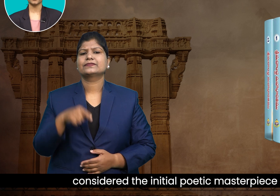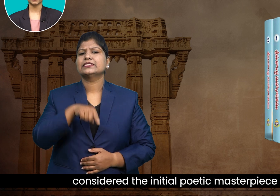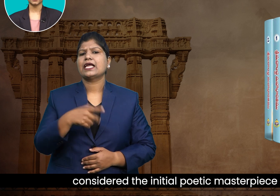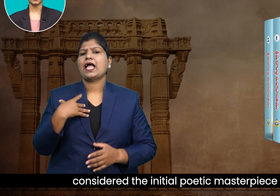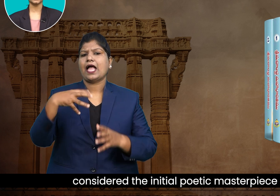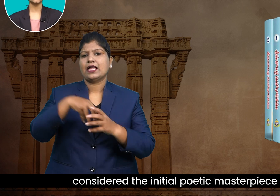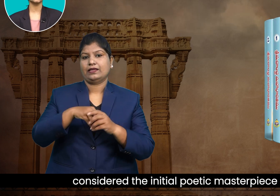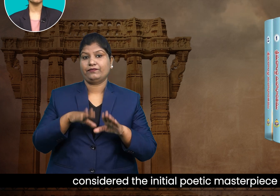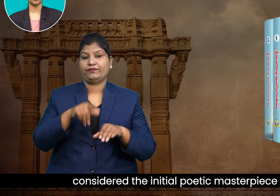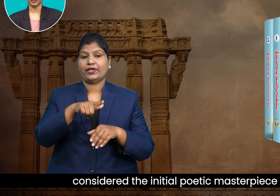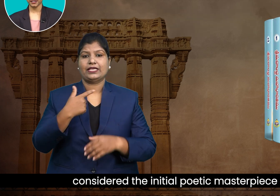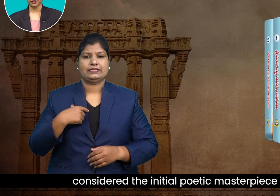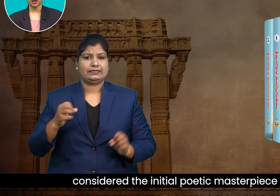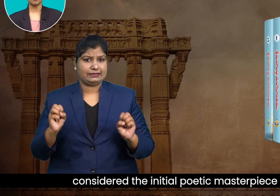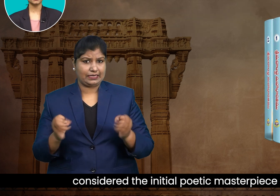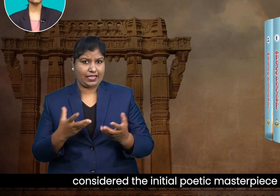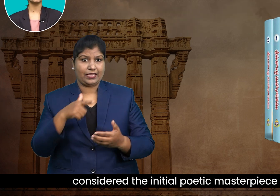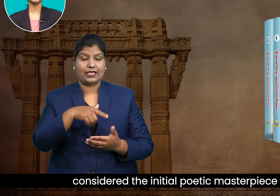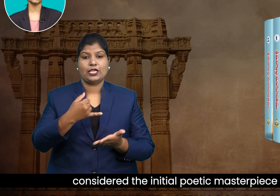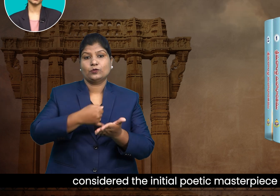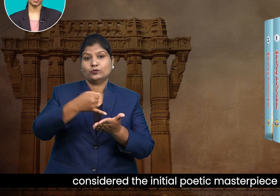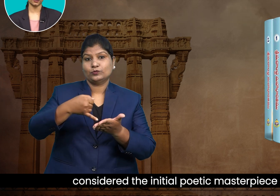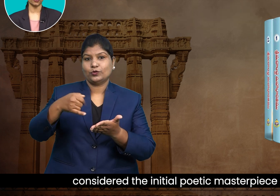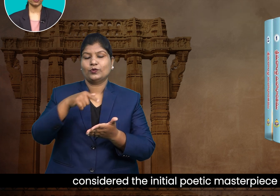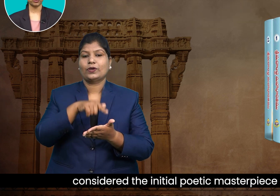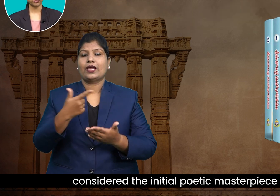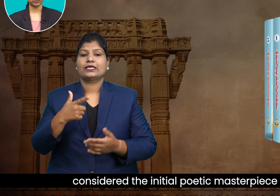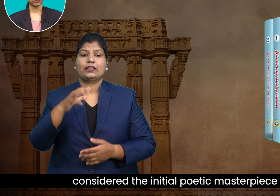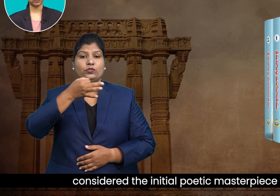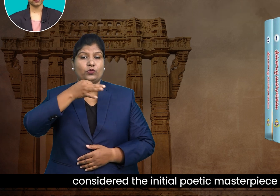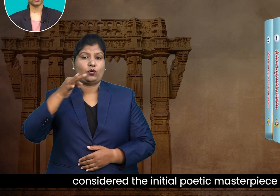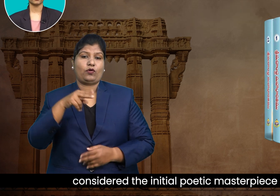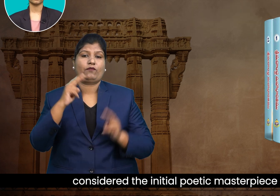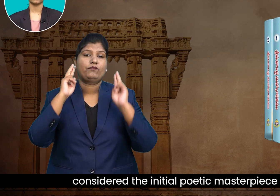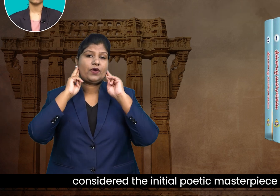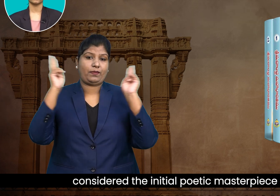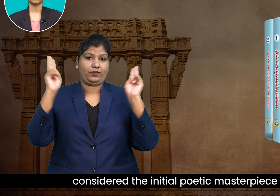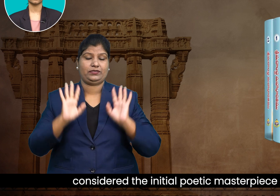considered the initial poetic masterpiece in Telugu.